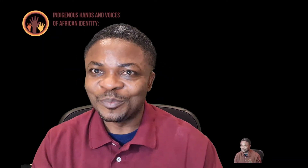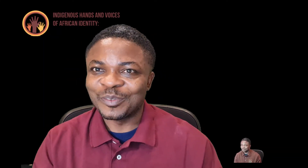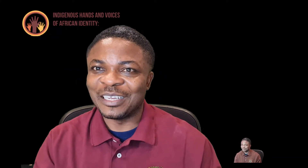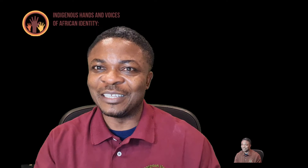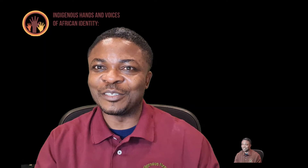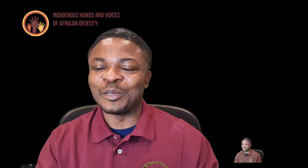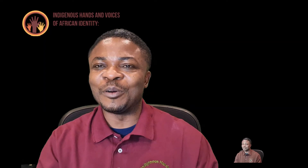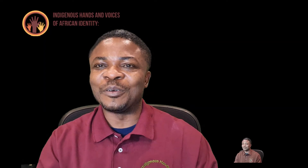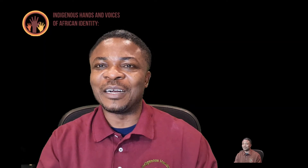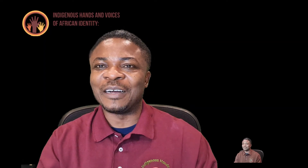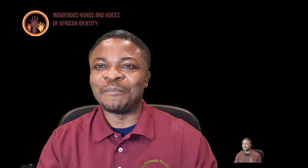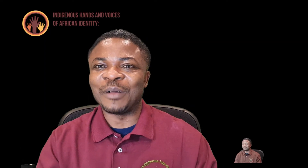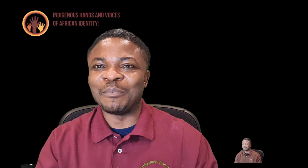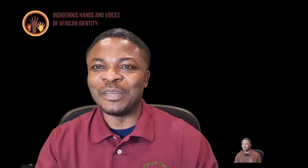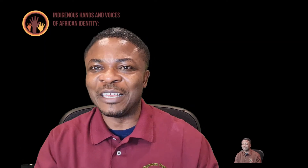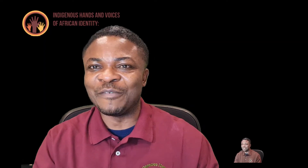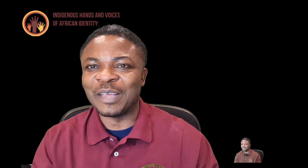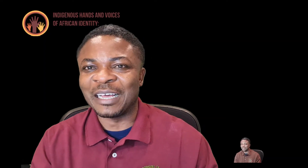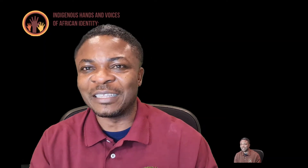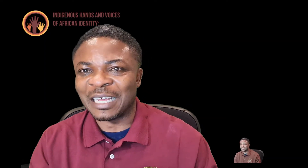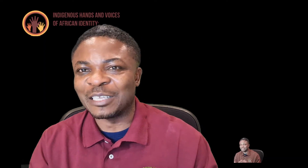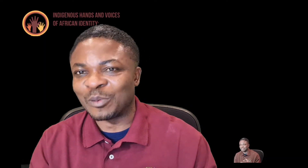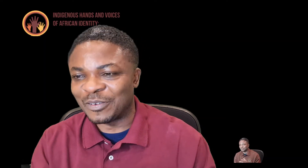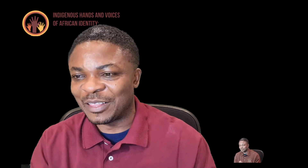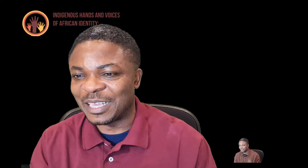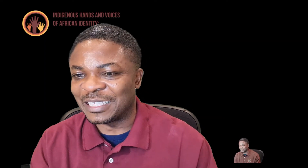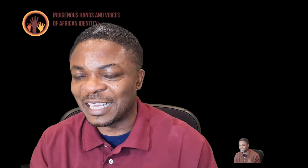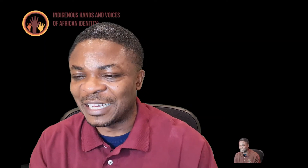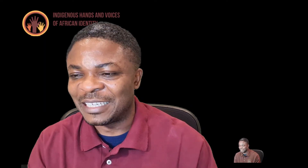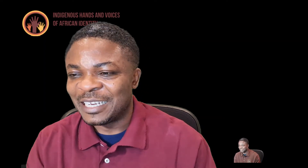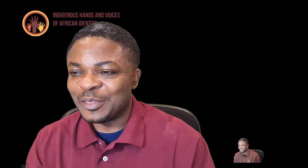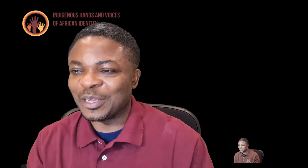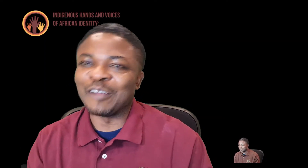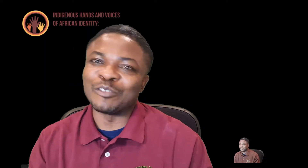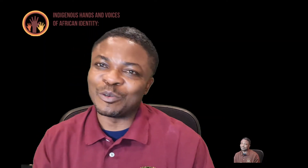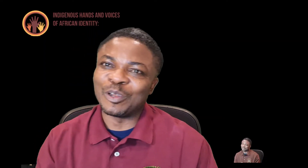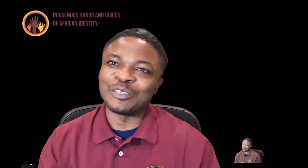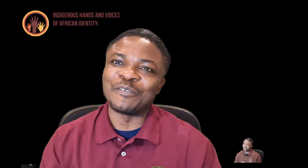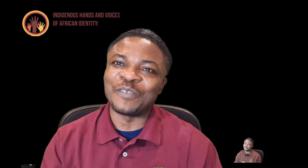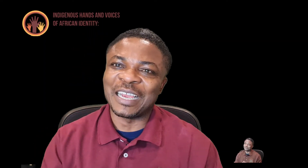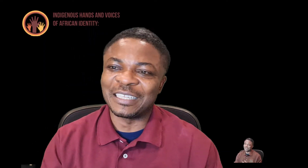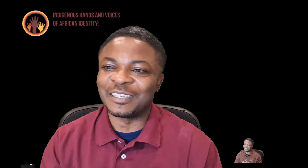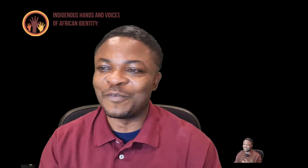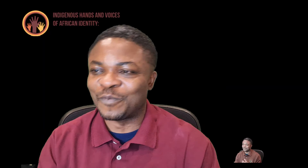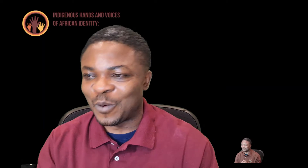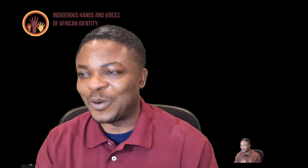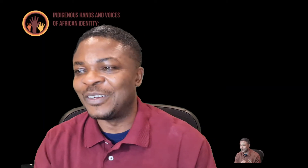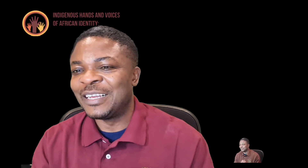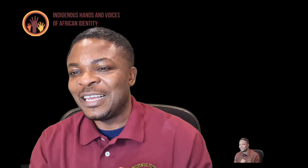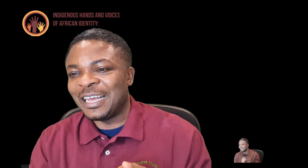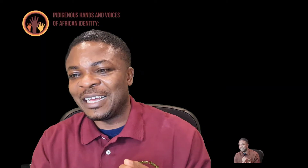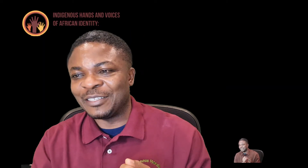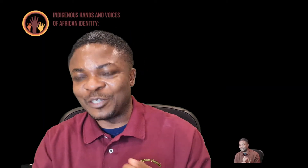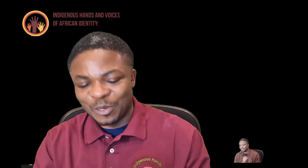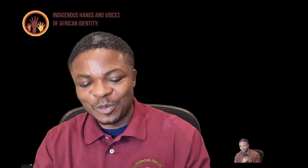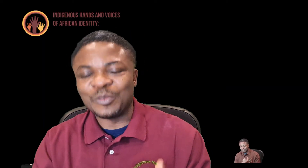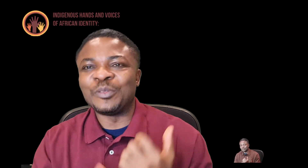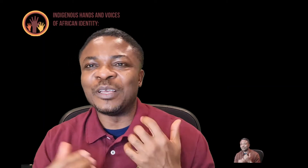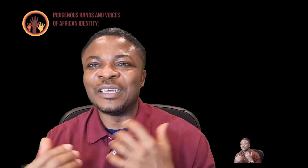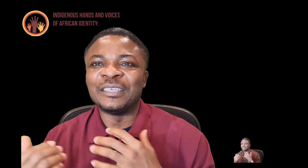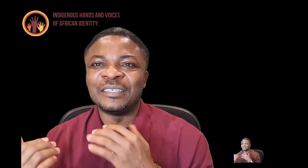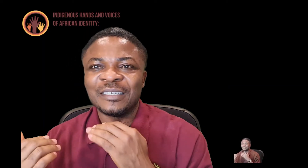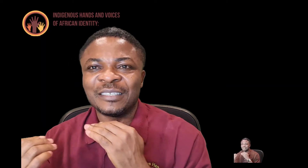constitution. And so I believe that that is one of the things that the country will also fight for. And